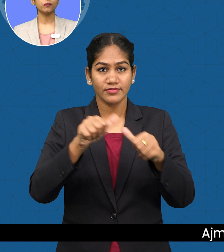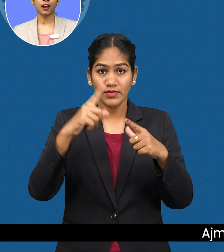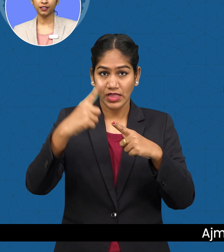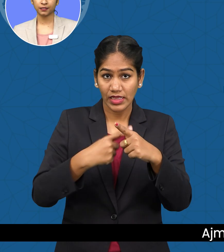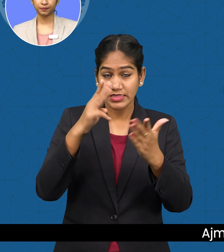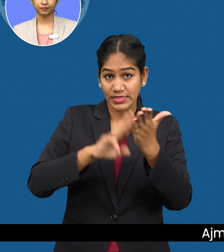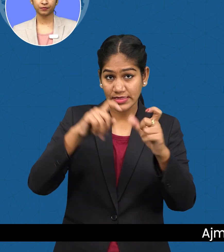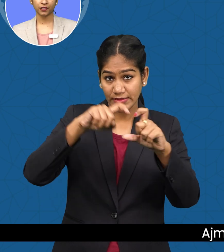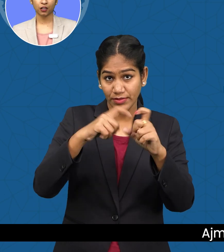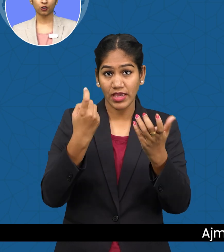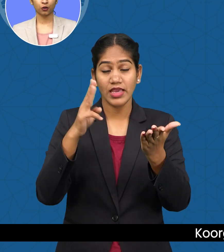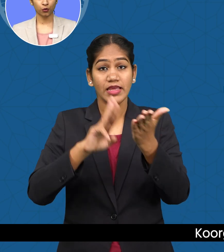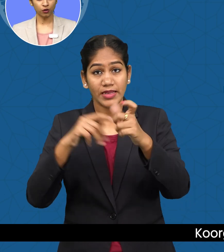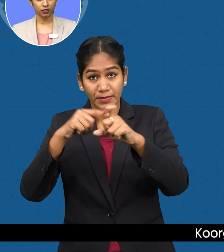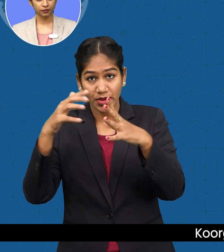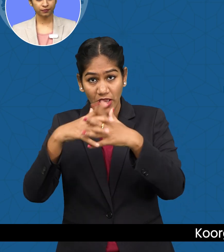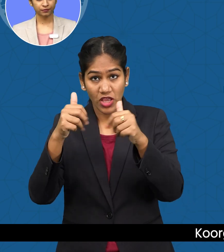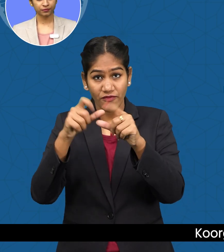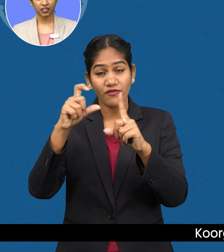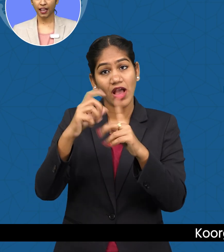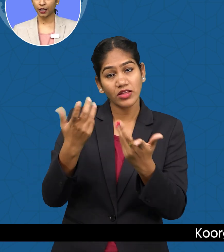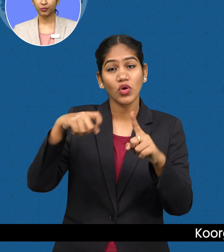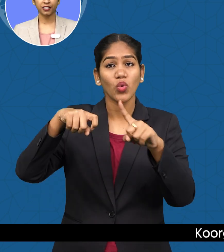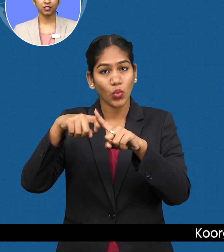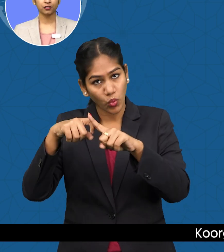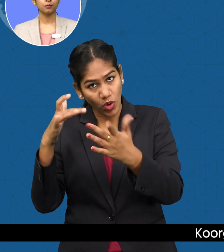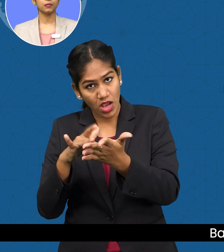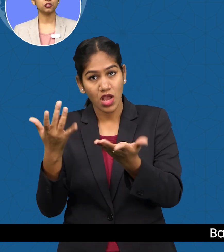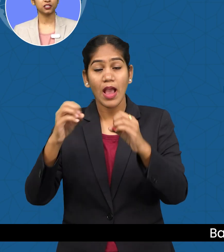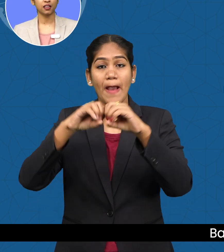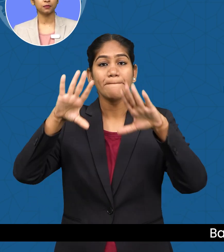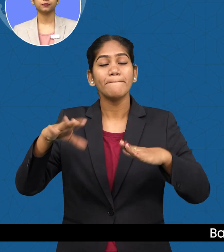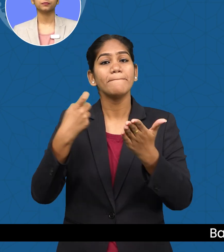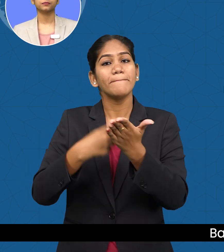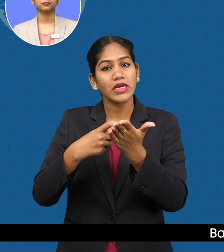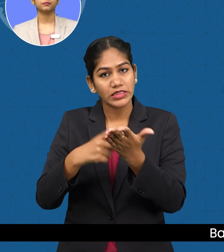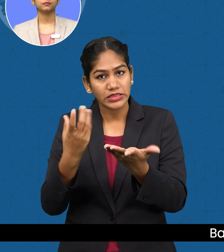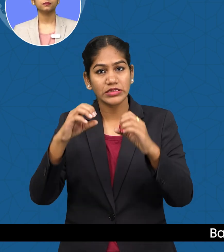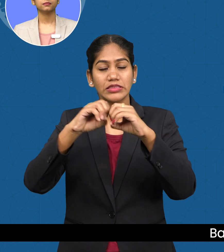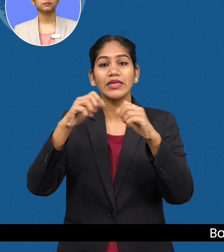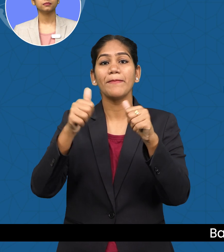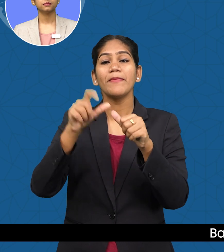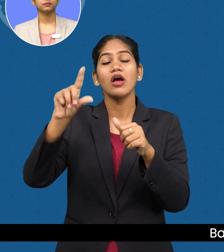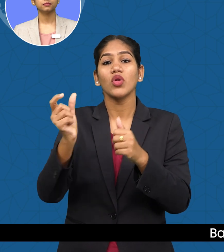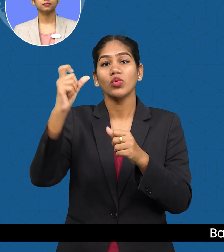Ajmer Mewat, Kuruk and British Balochistan.